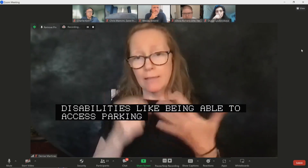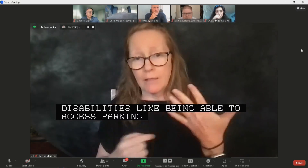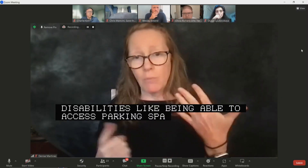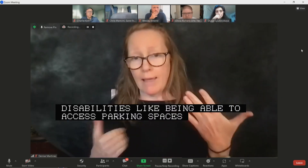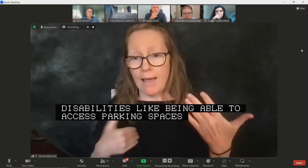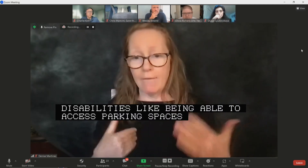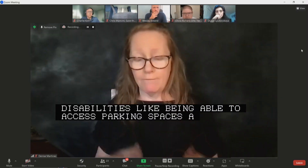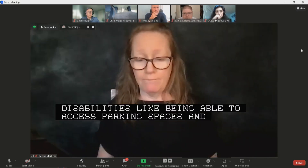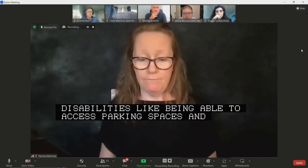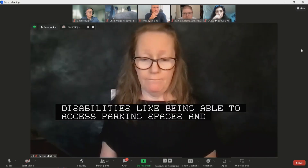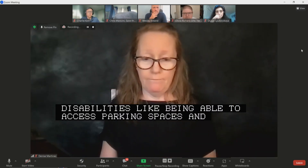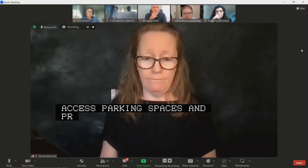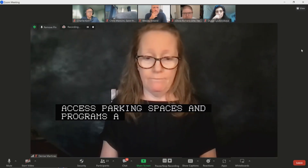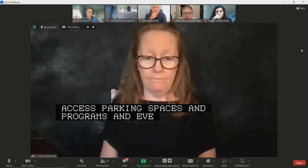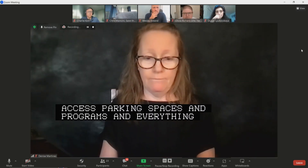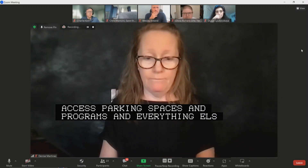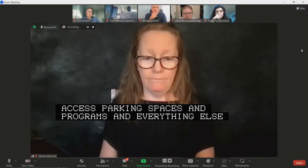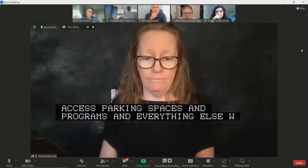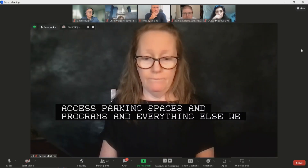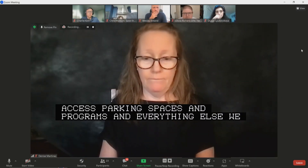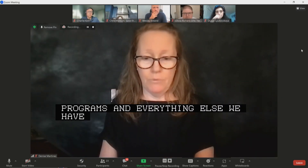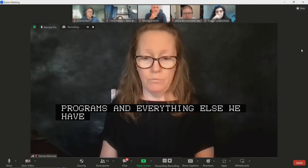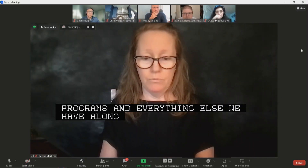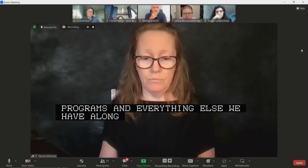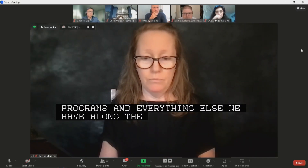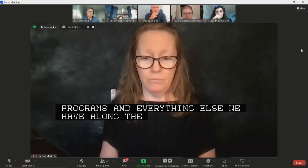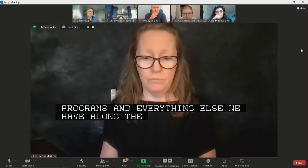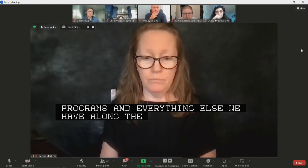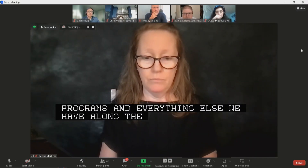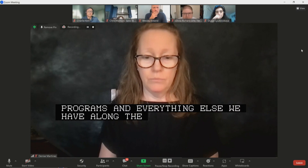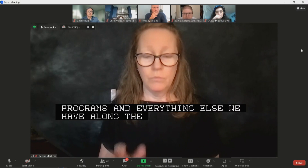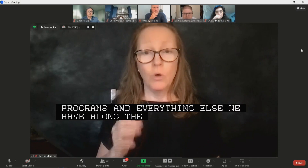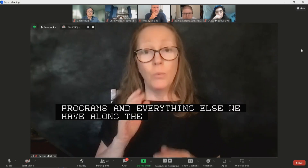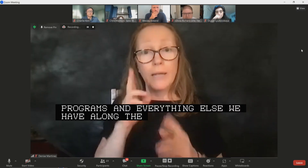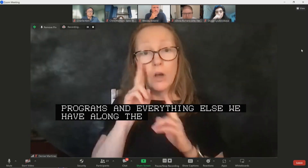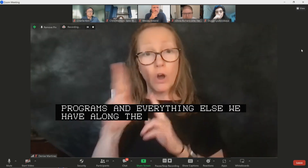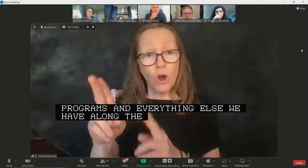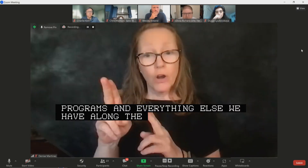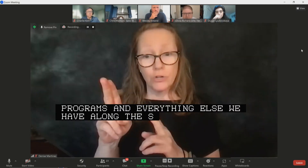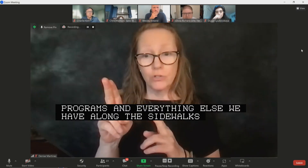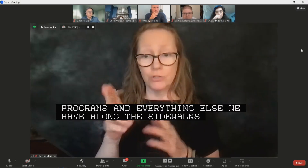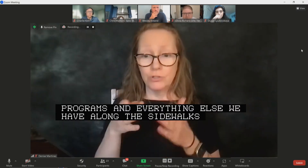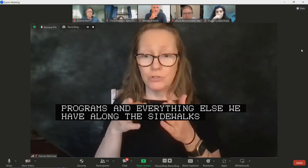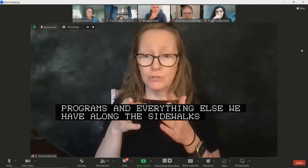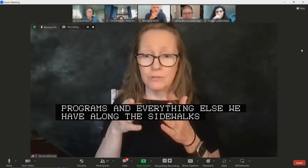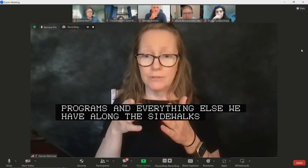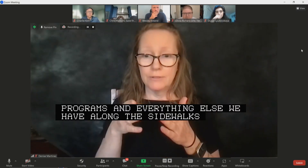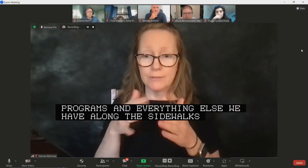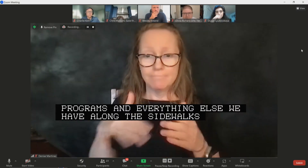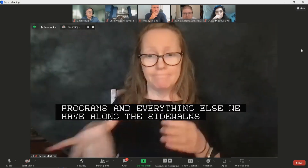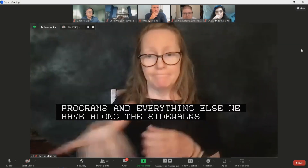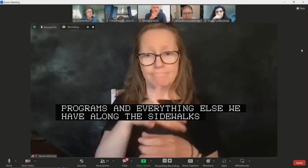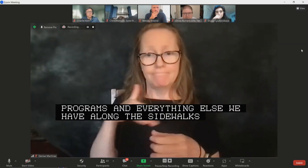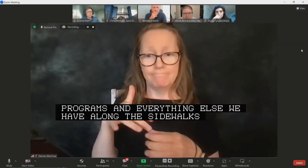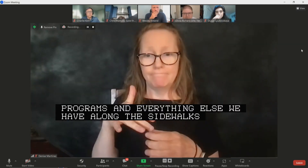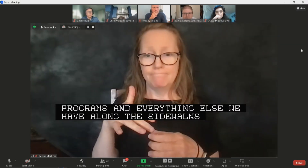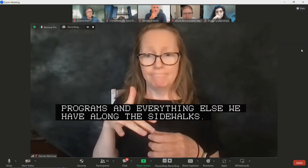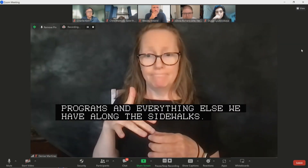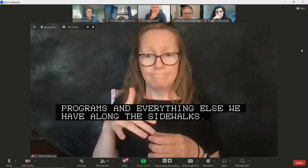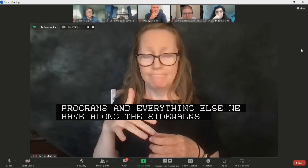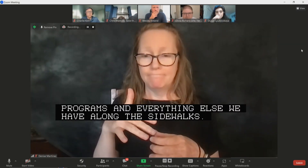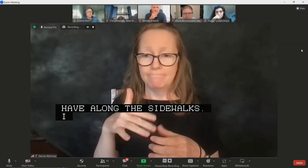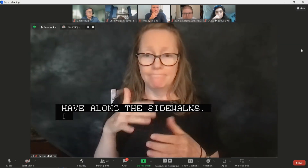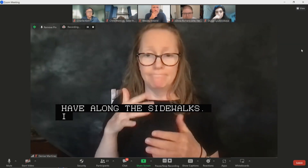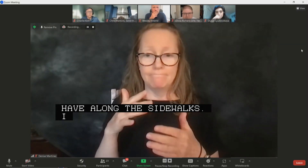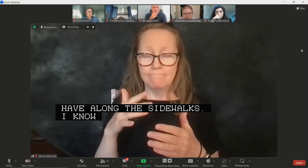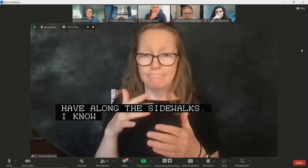sidewalks. So we did honor the Streets Cabinet for all their work, because I know we do hear complaints from the community and